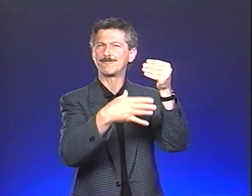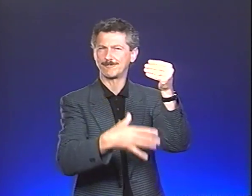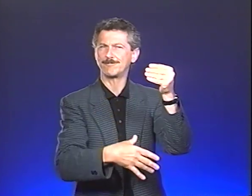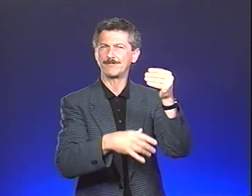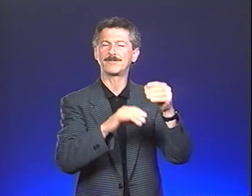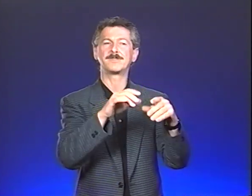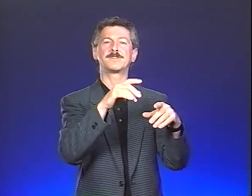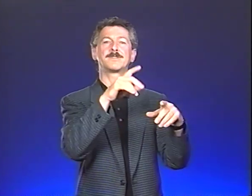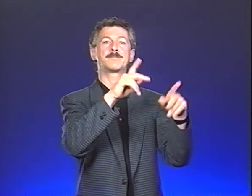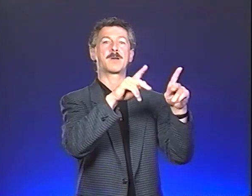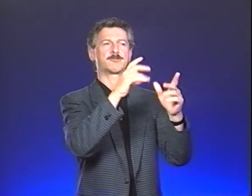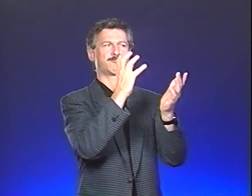and features.